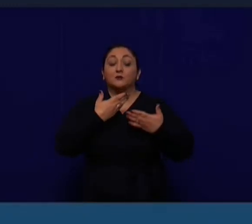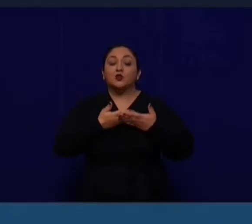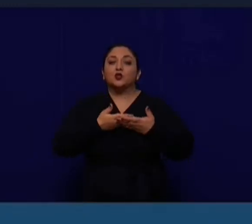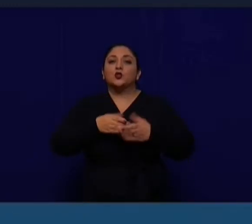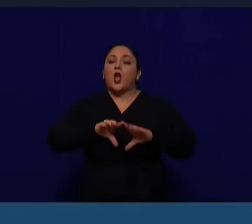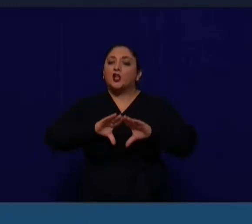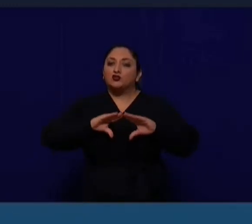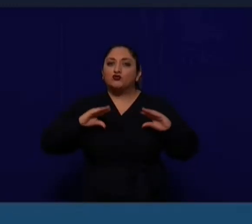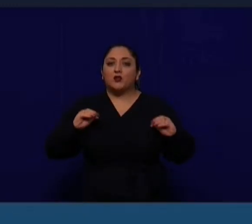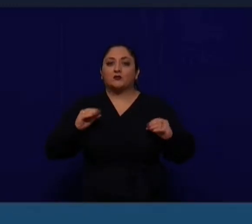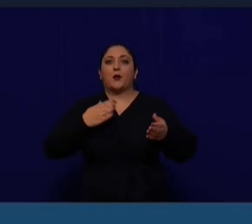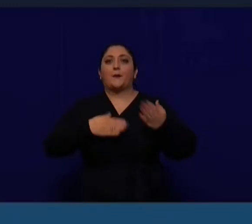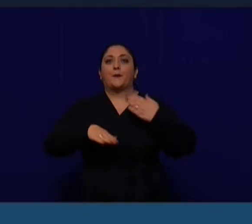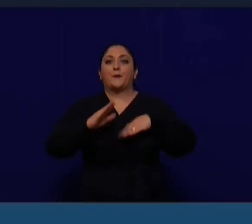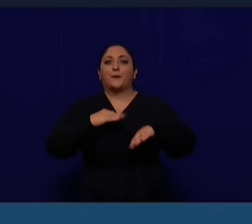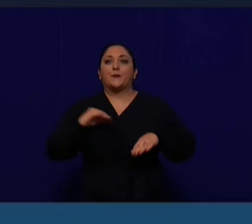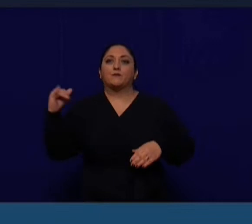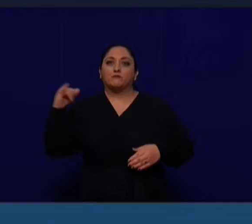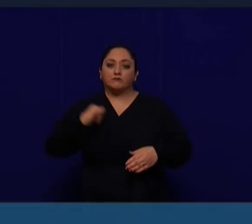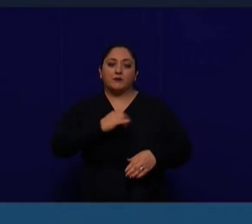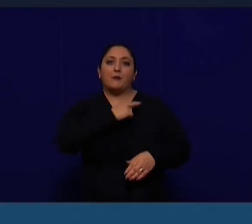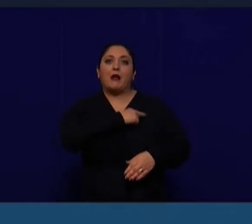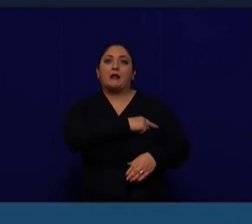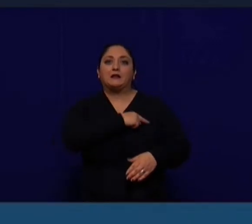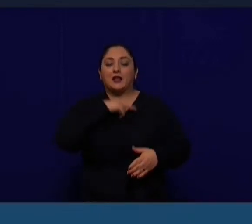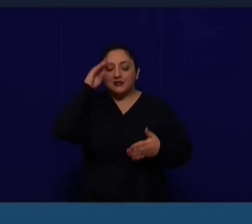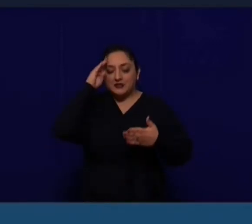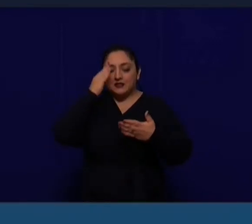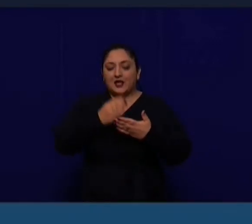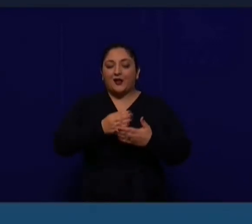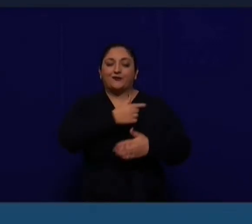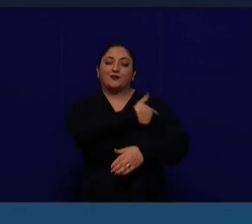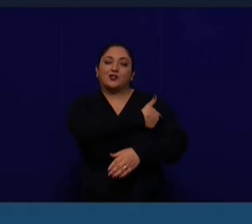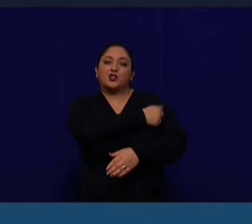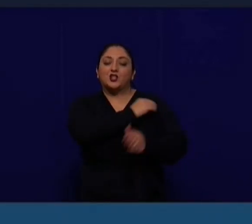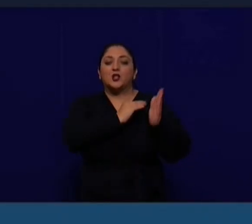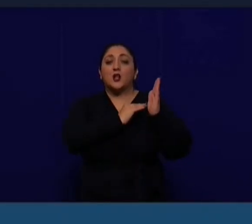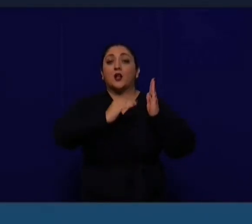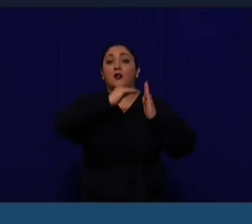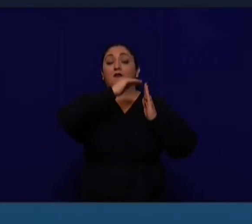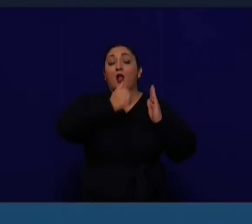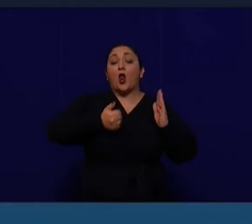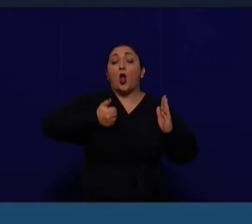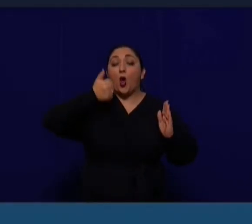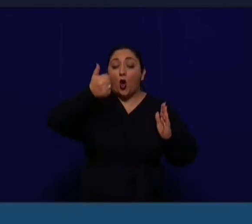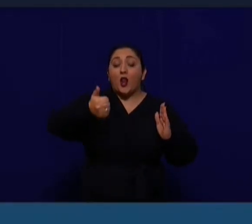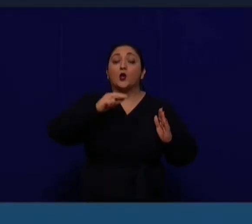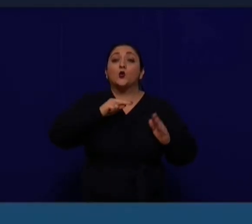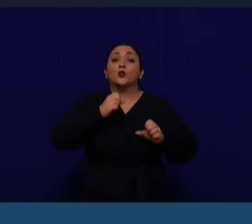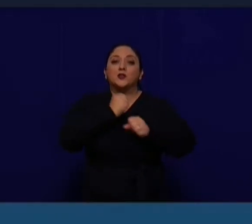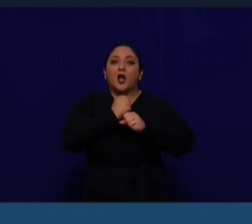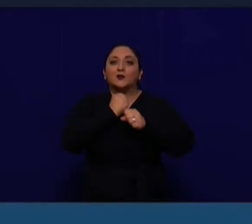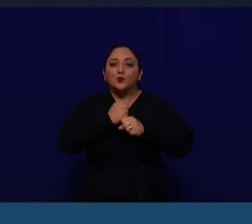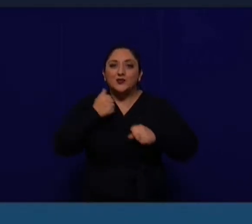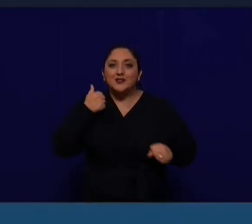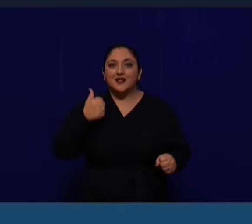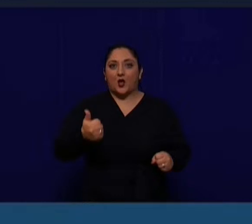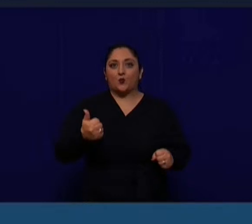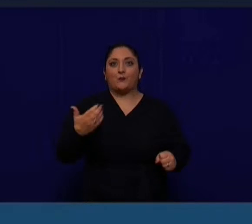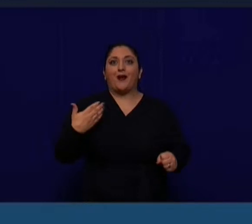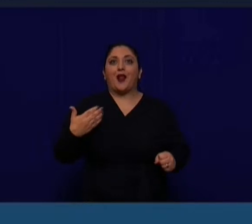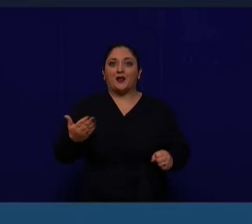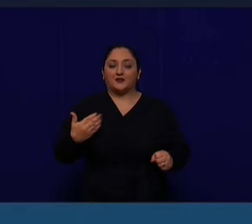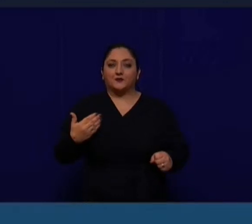ġew evalwati kemm għas-safety tagħhom, kemm għall-quality tagħhom kif ukoll għall-efficacy tagħhom, ġifieri kemm huma jaħdmu